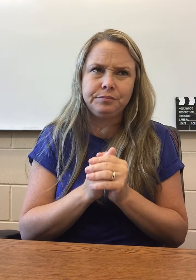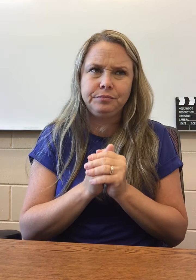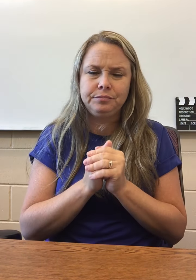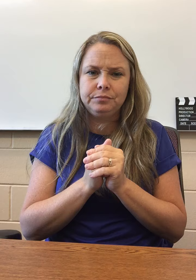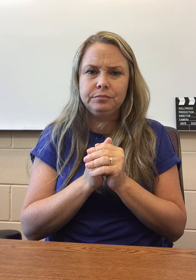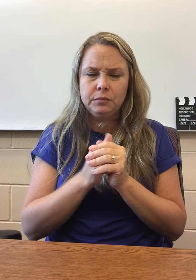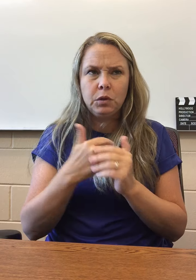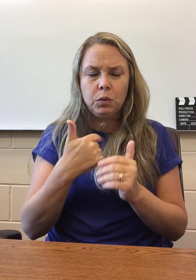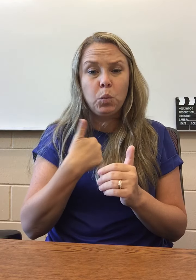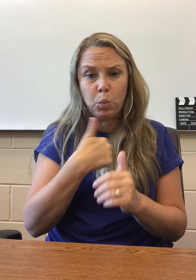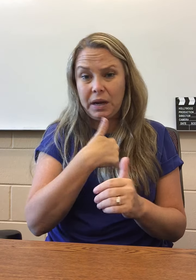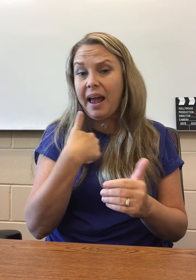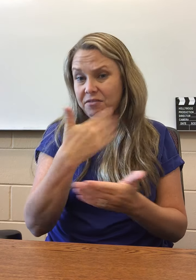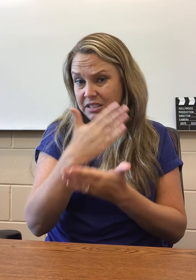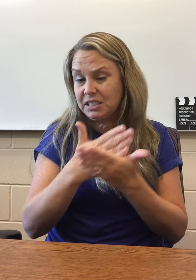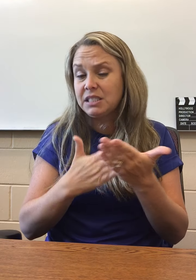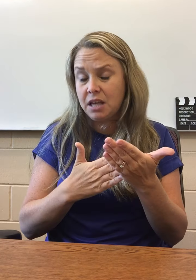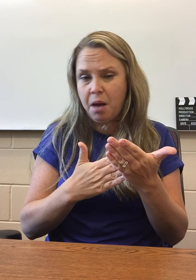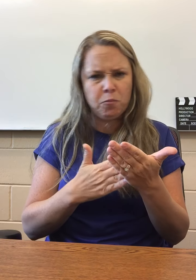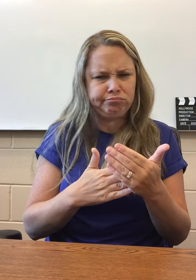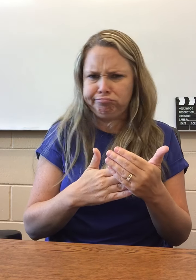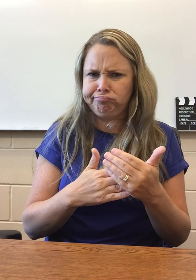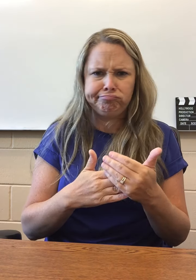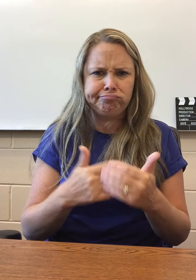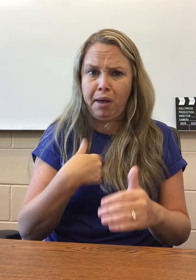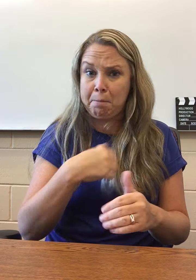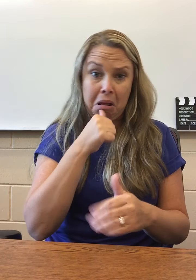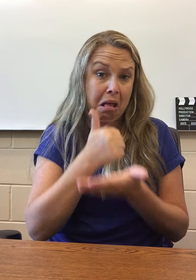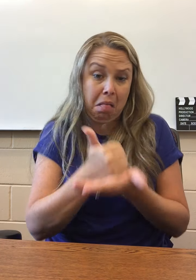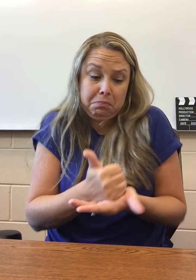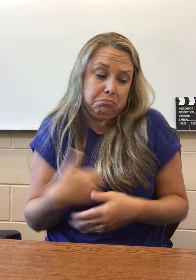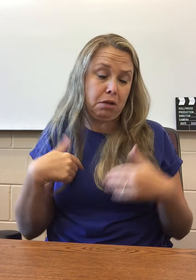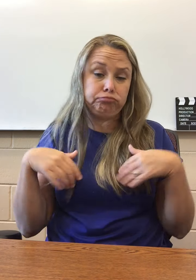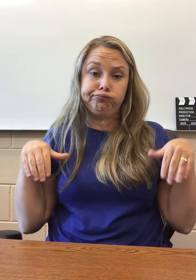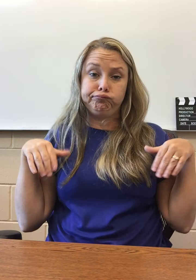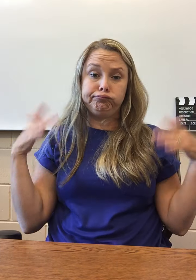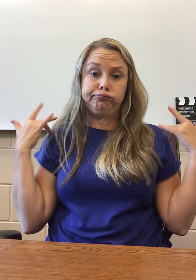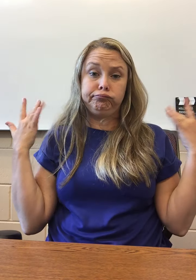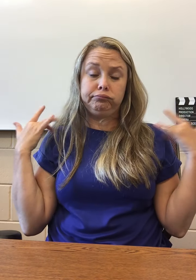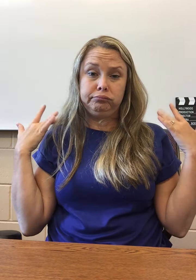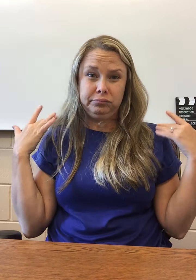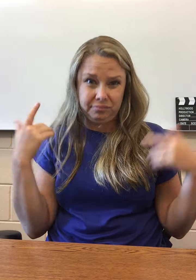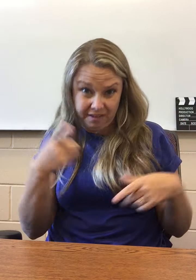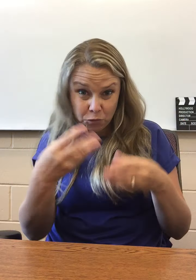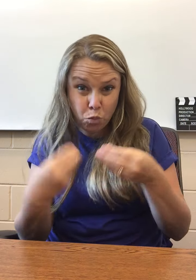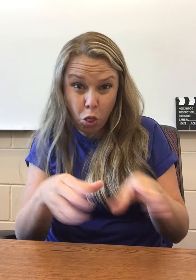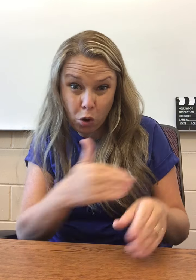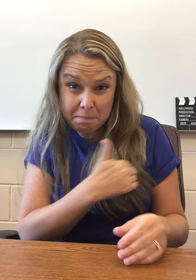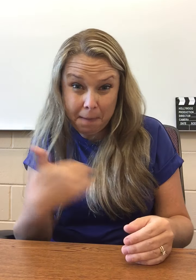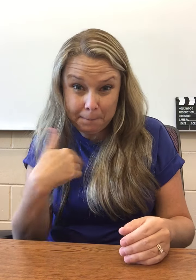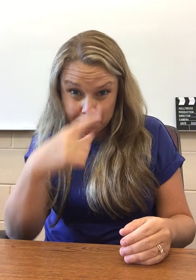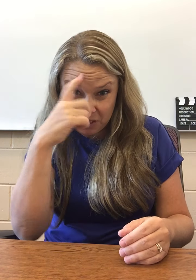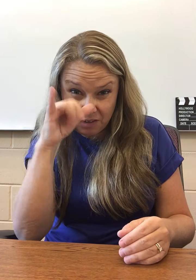have some who are reactionary saying i'm not helping anymore have you lost members as a result of this what happened